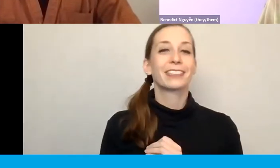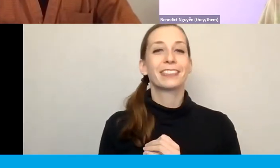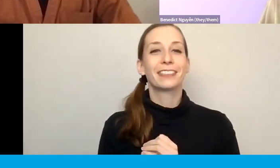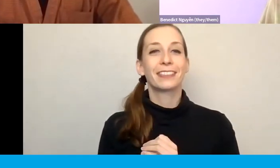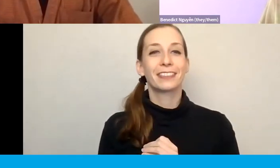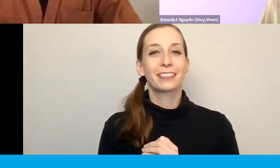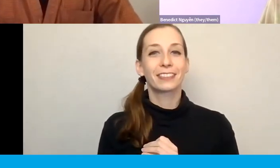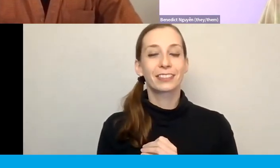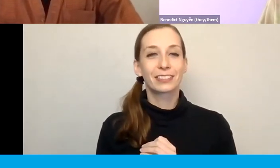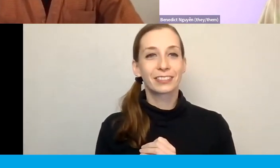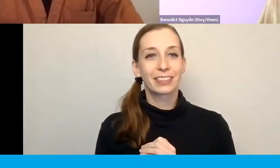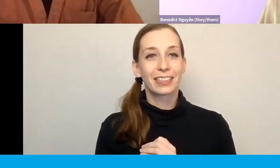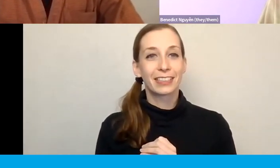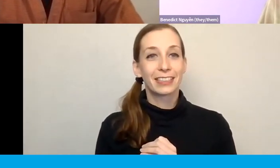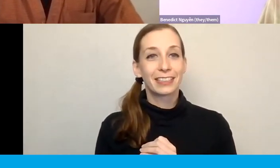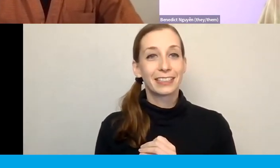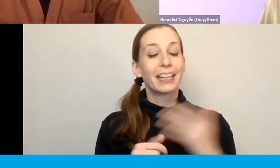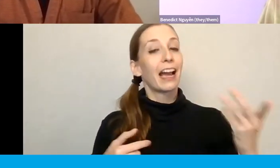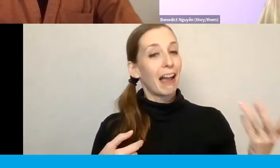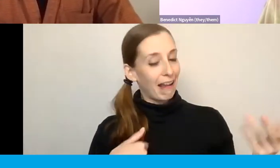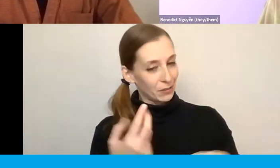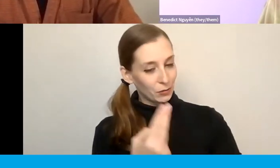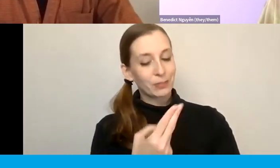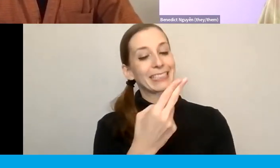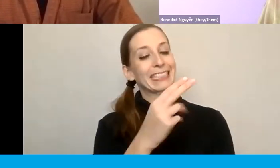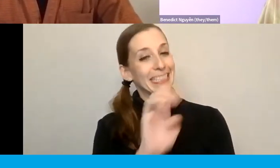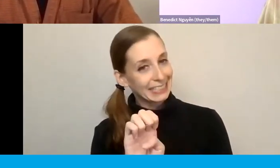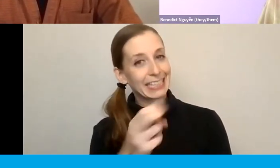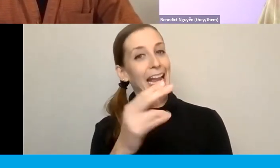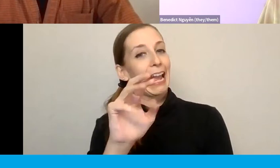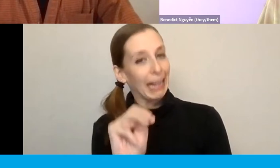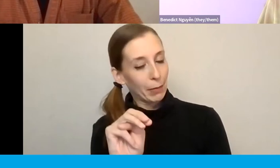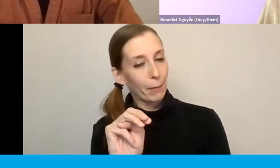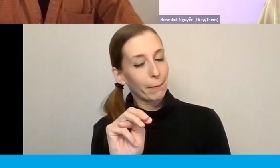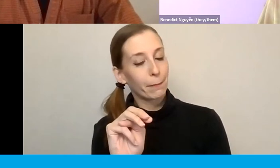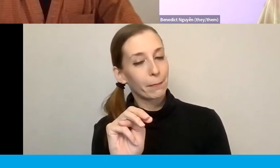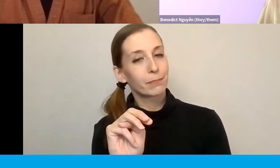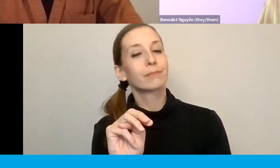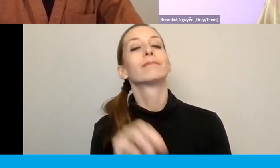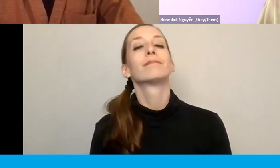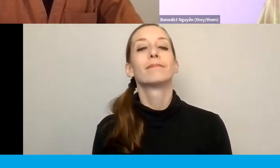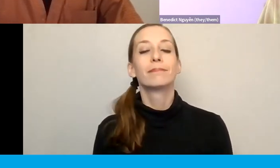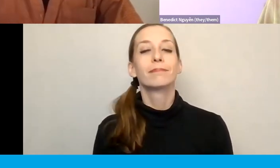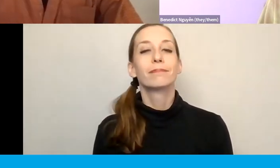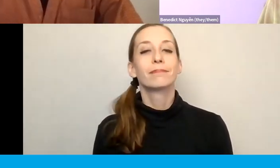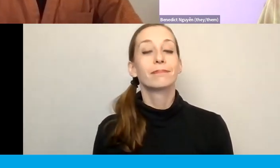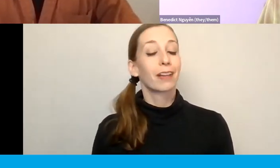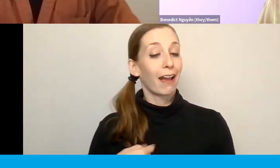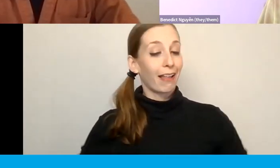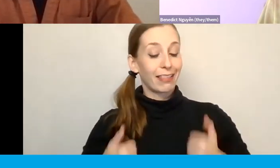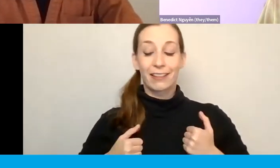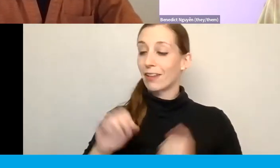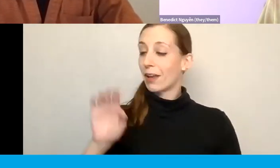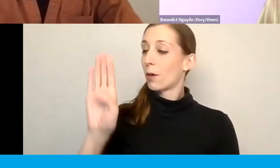I use he, him, his pronouns. I am in Brooklyn, New York, so I'm on the land of